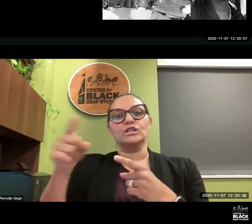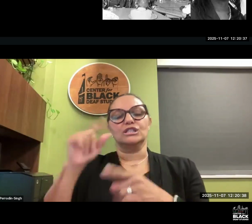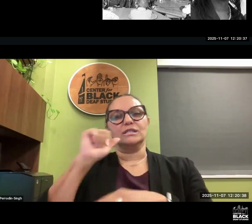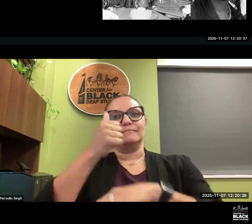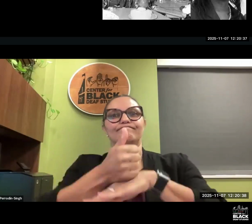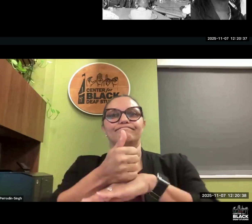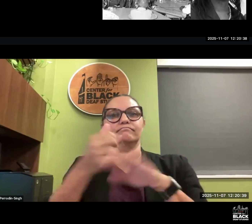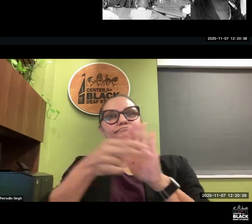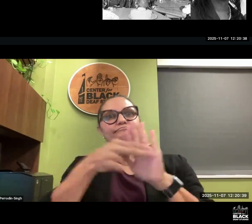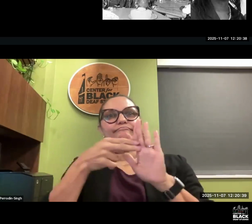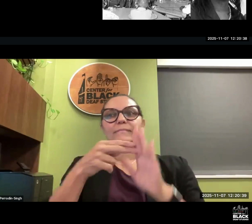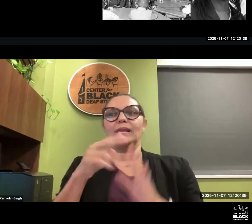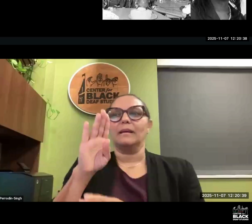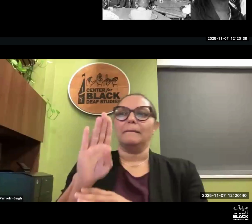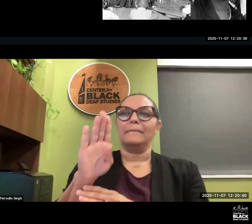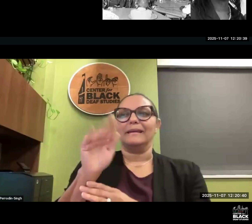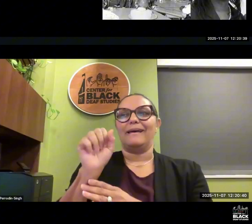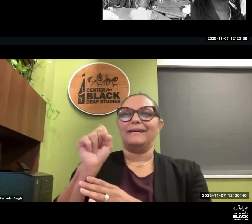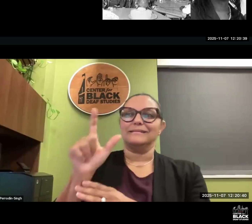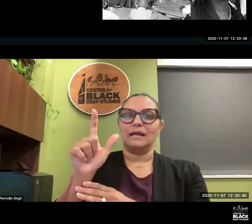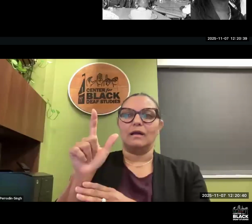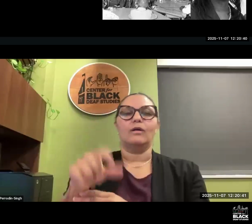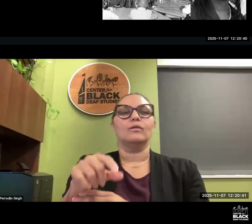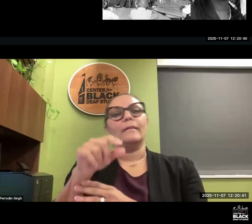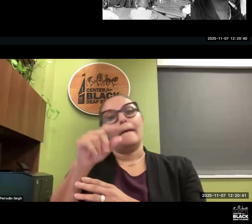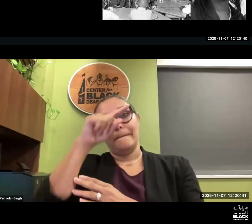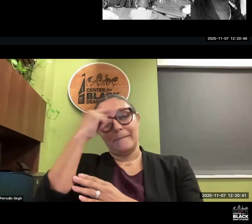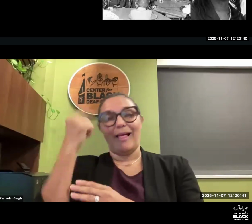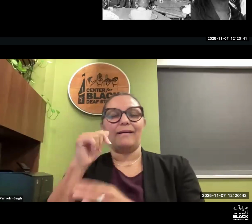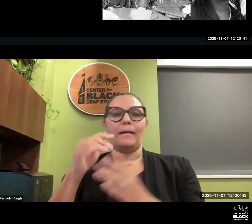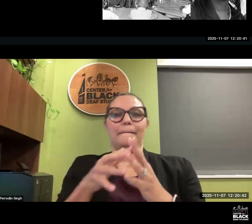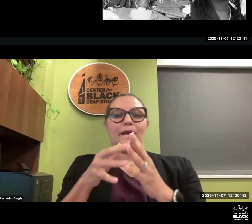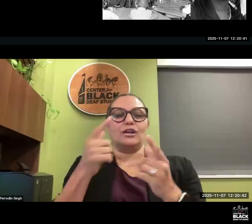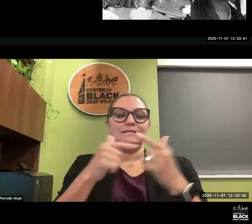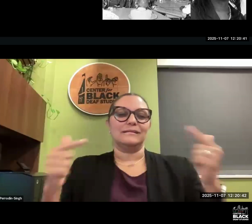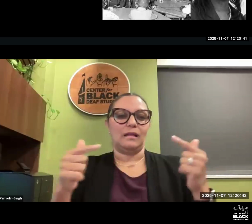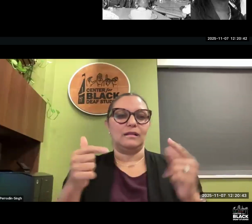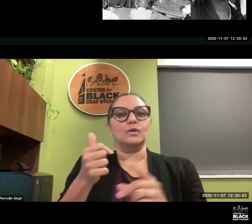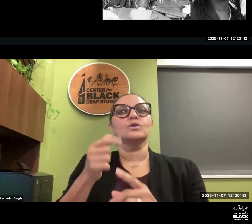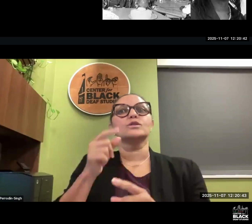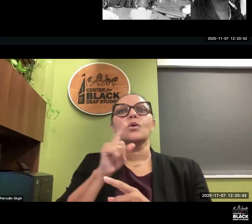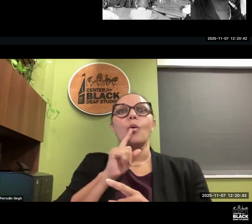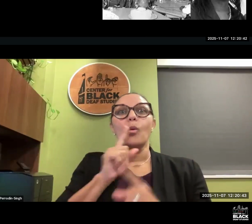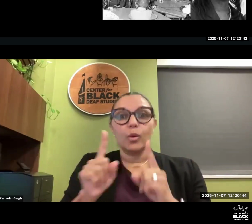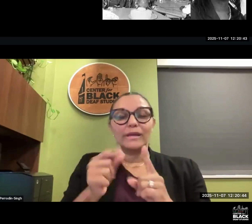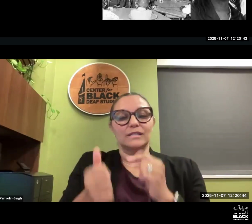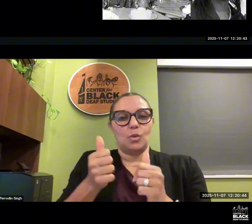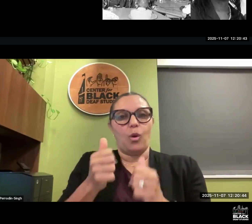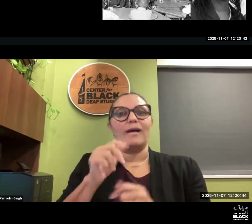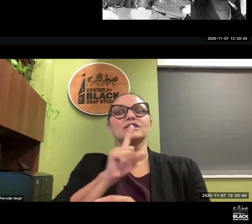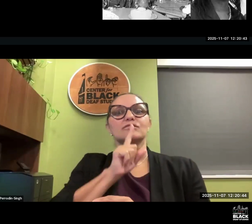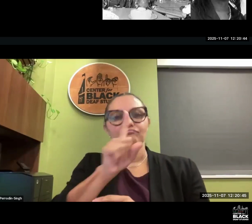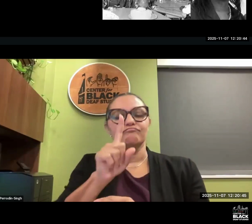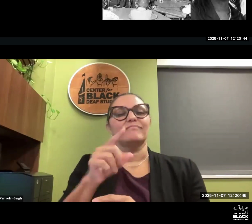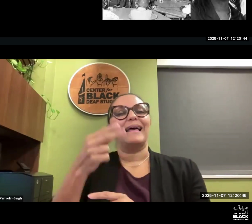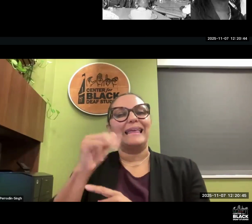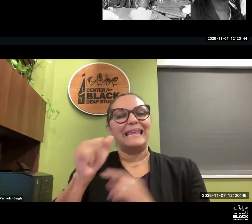But we saw our wins with Dr. McCaskill and their Black American Sign Language